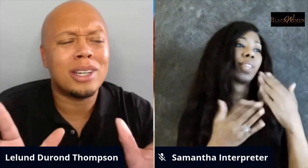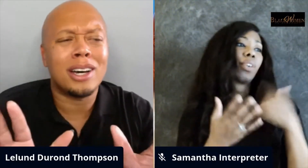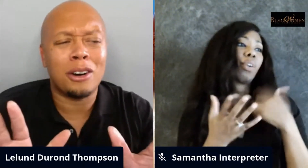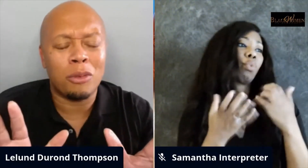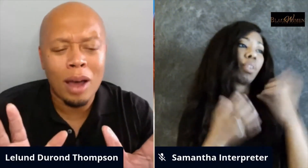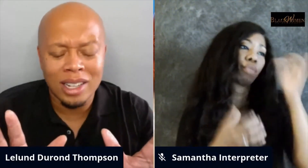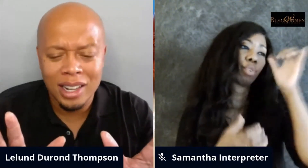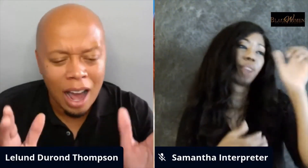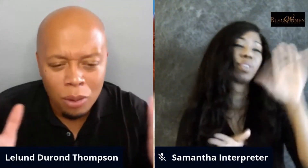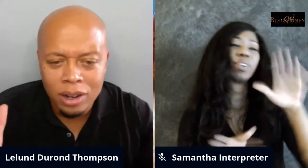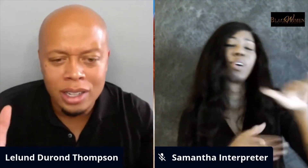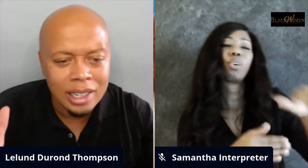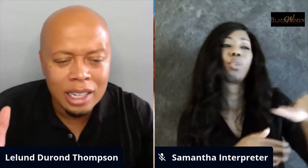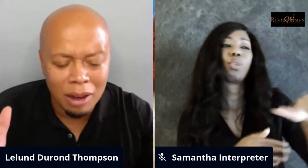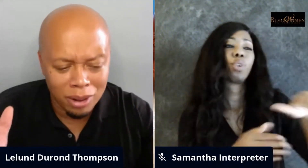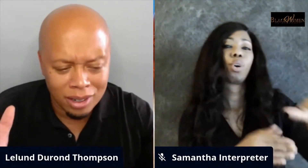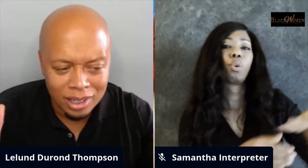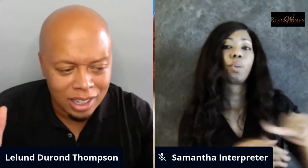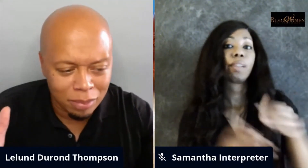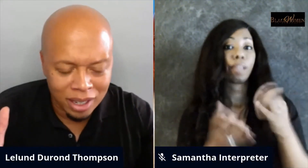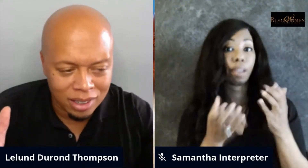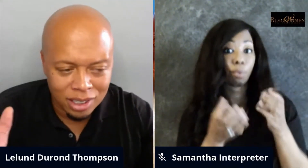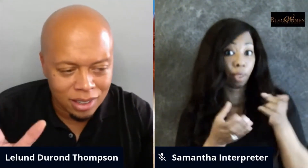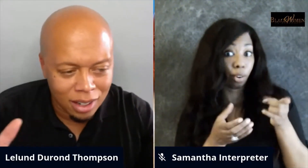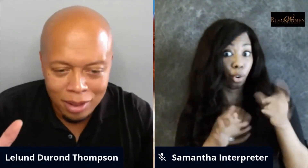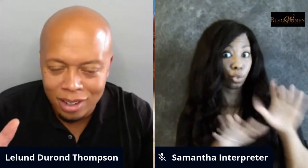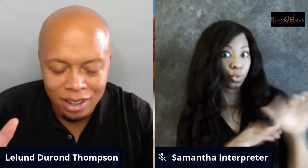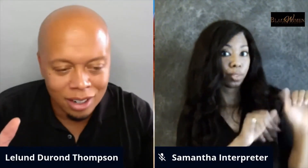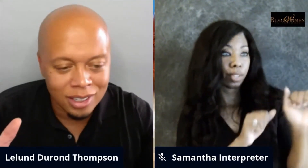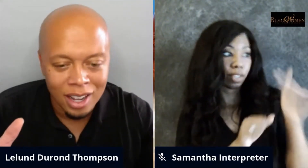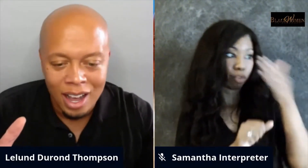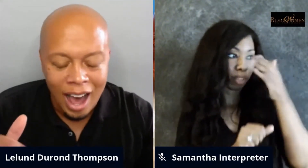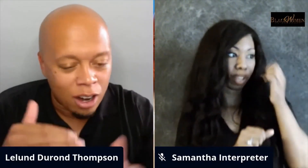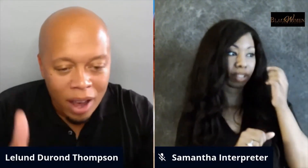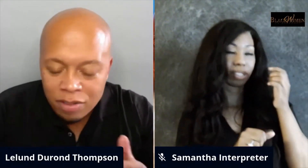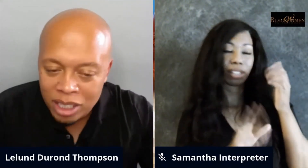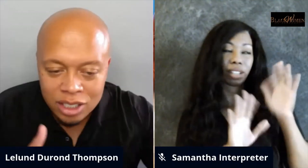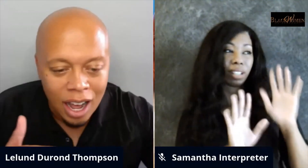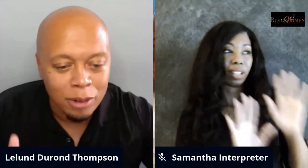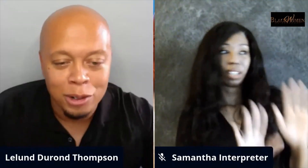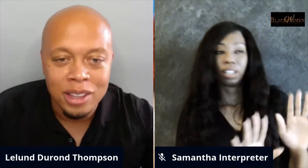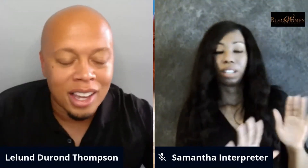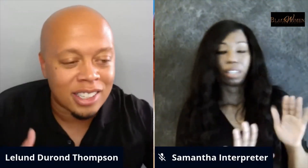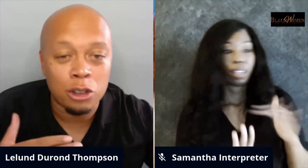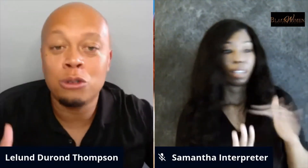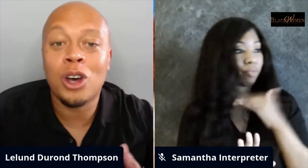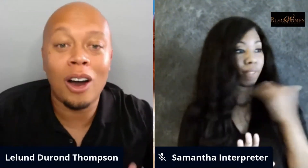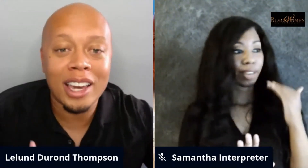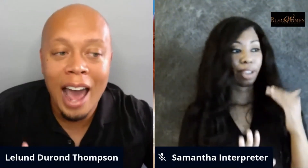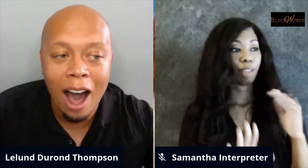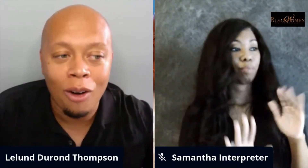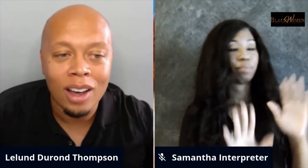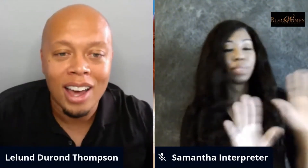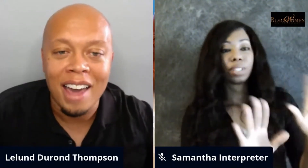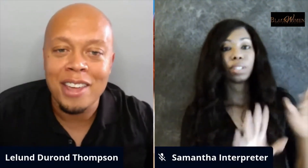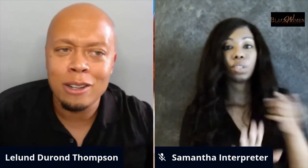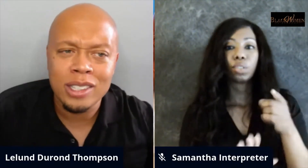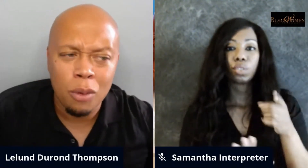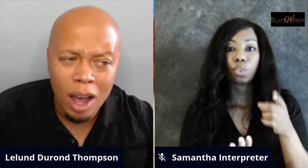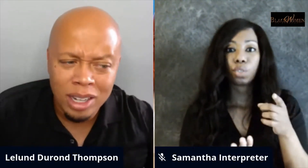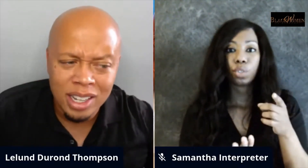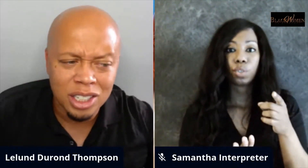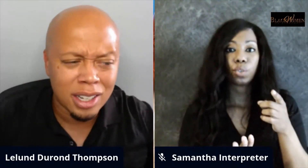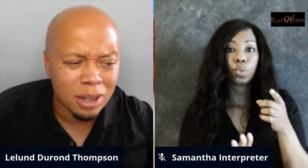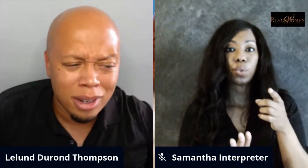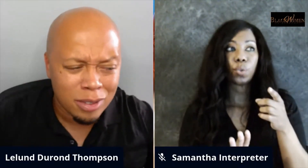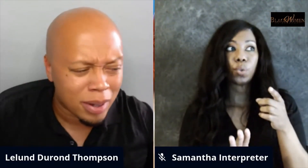want you to go. Why am I saying that? I want her to leave. I want her to leave because she's getting on my nerves. I don't have much time to do the things. So you talk it out. And then you say, why